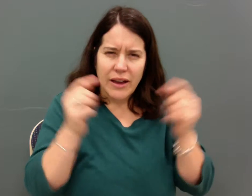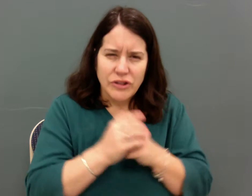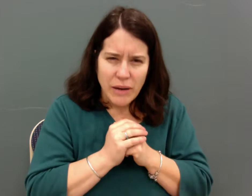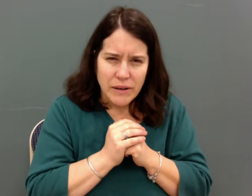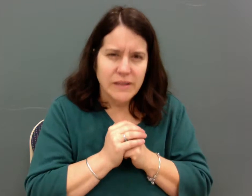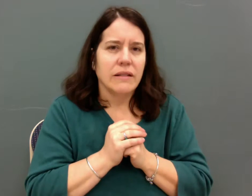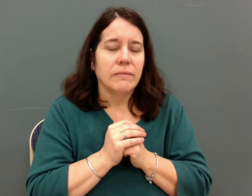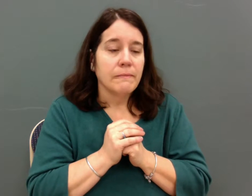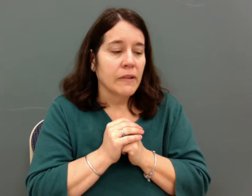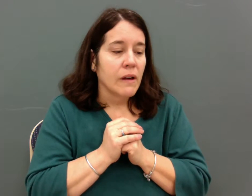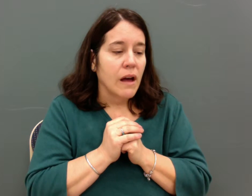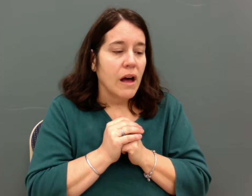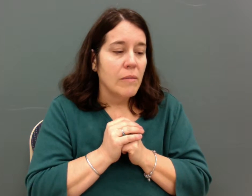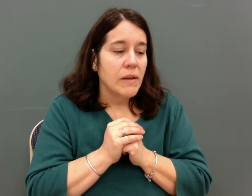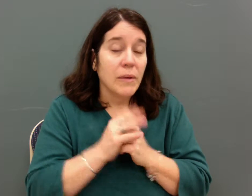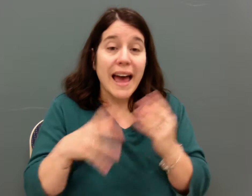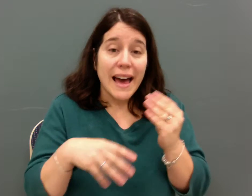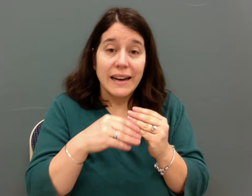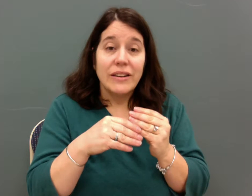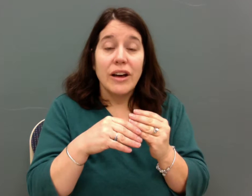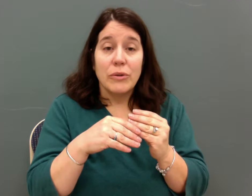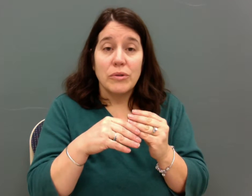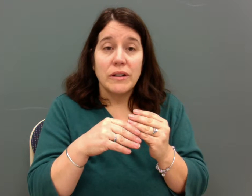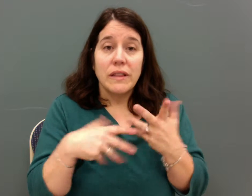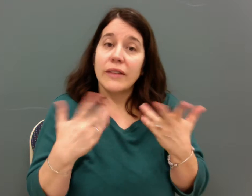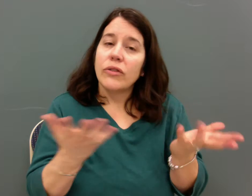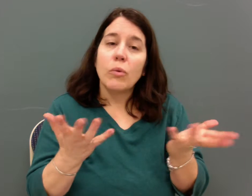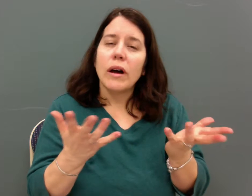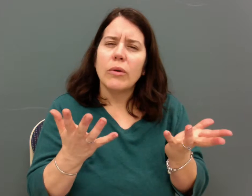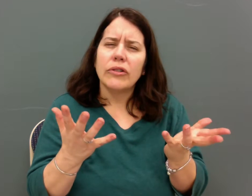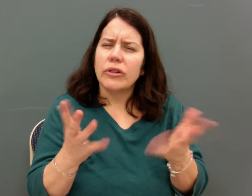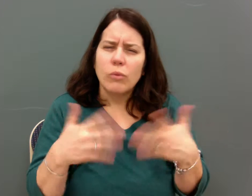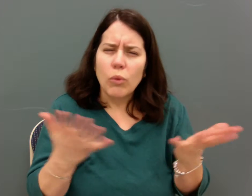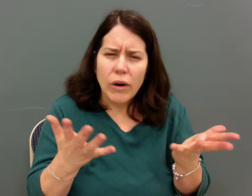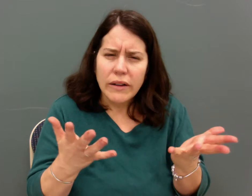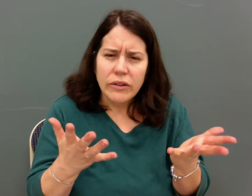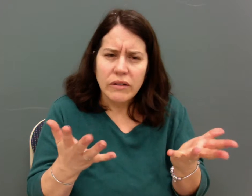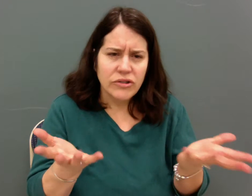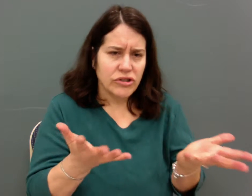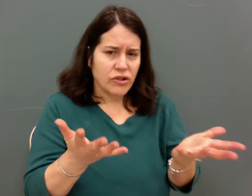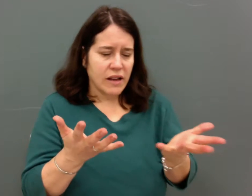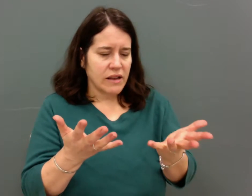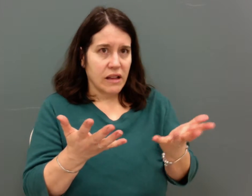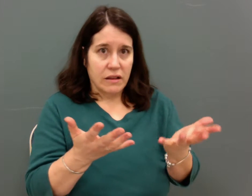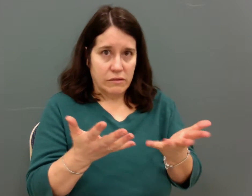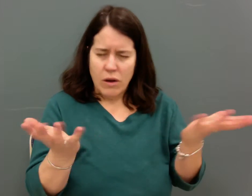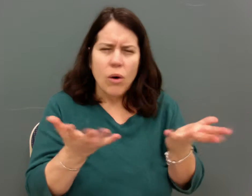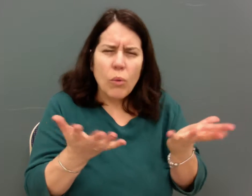your eyebrows down. And then we added another one, and that's the what question. What? It's just your hands out like this.